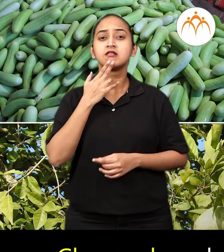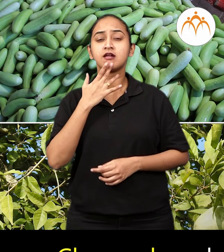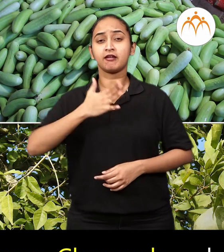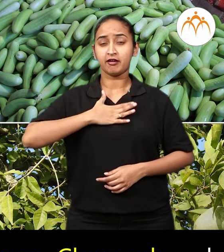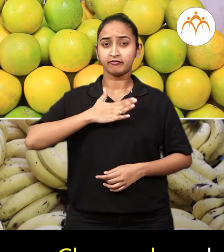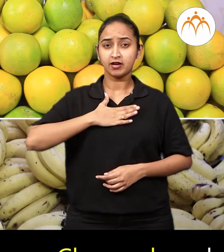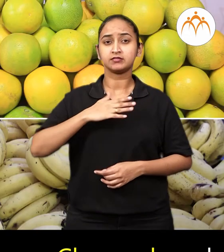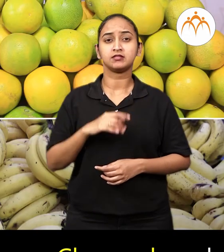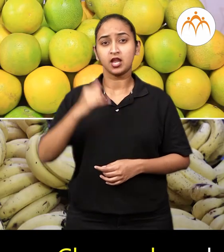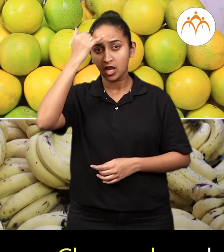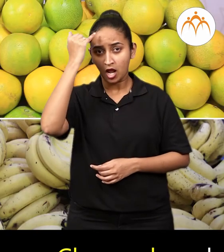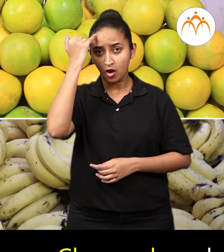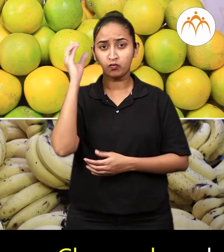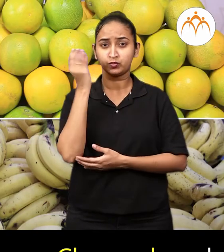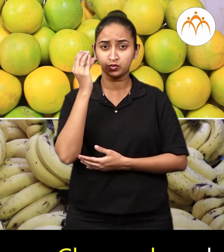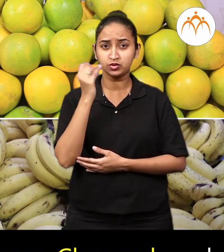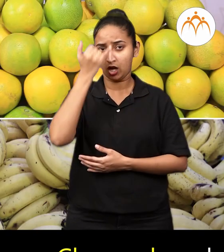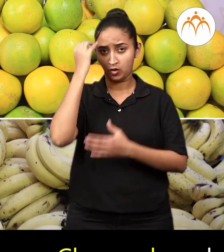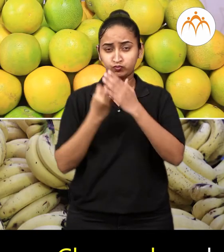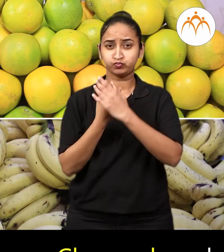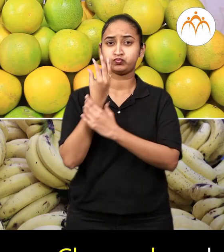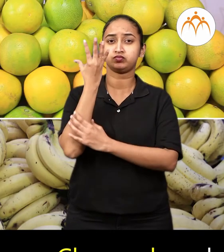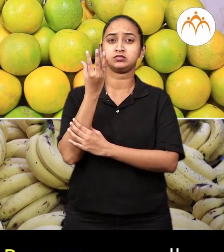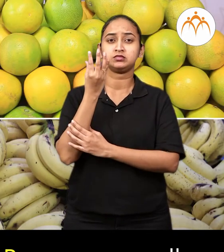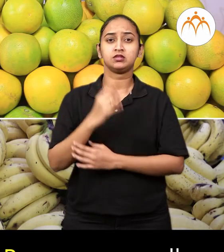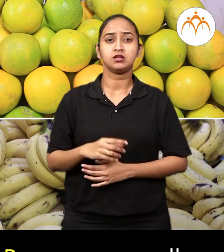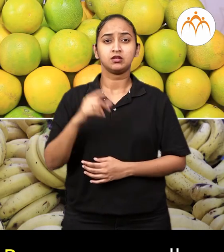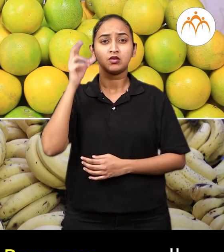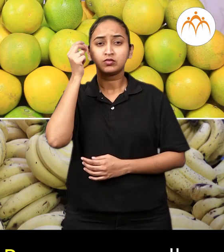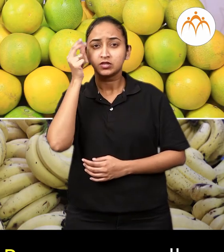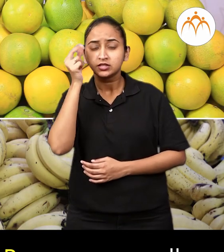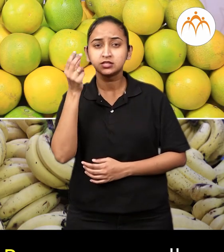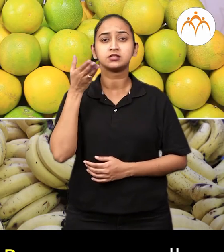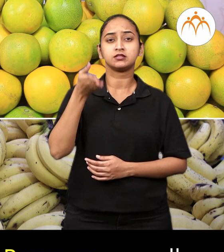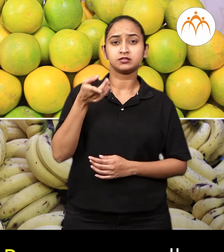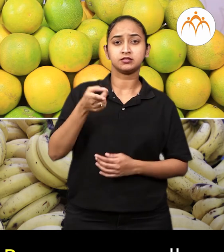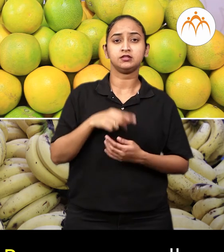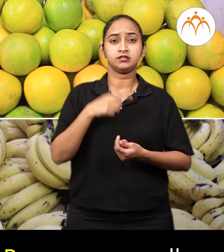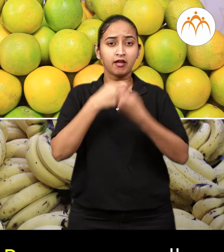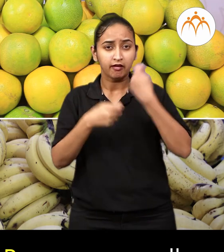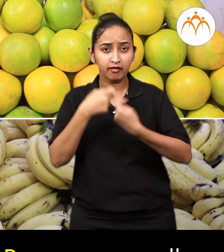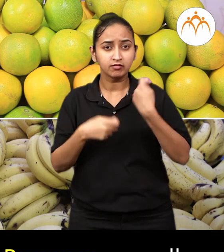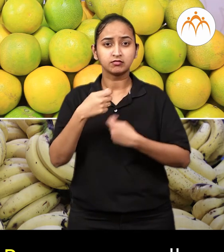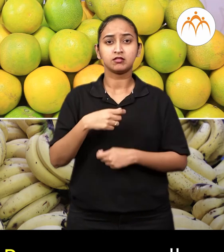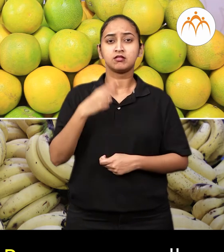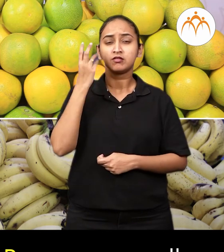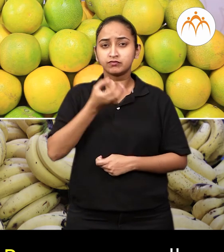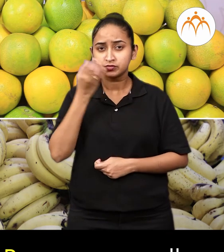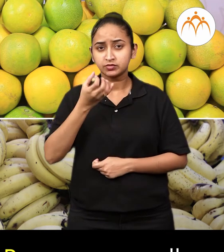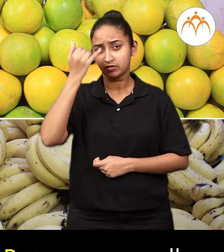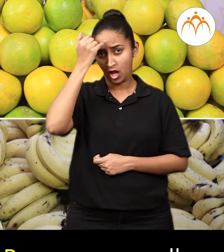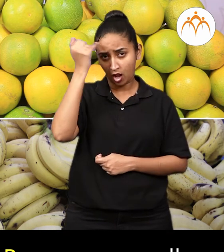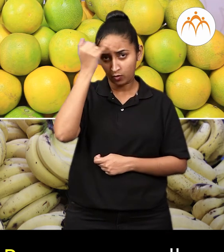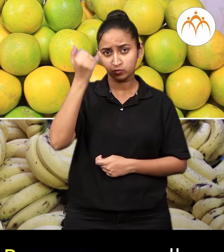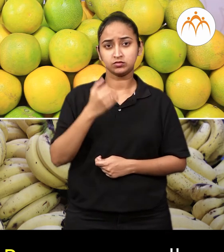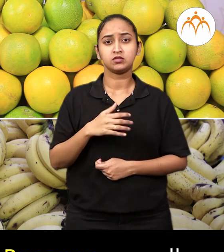green color. Flowers like chrysanthemum, champak and fruits like sweet lime, bananas are